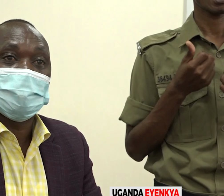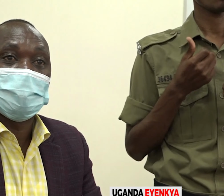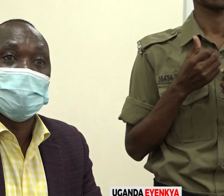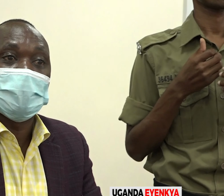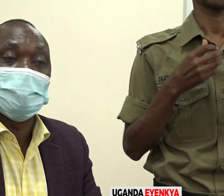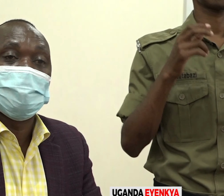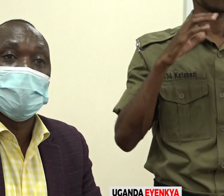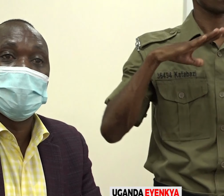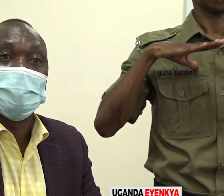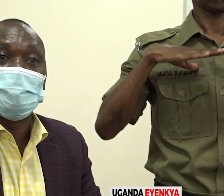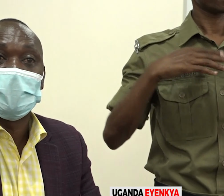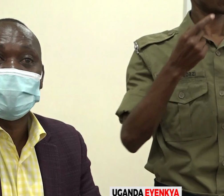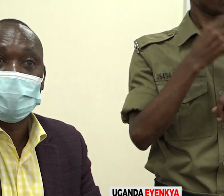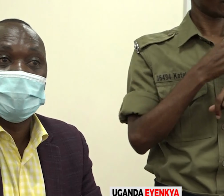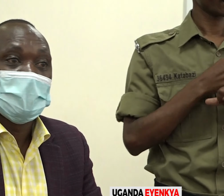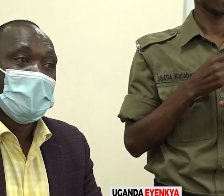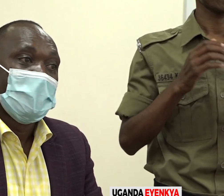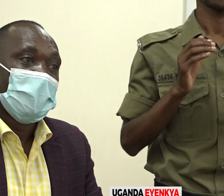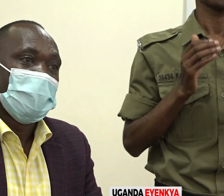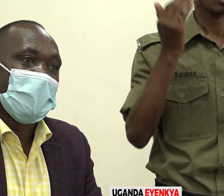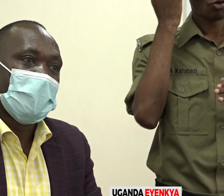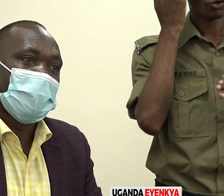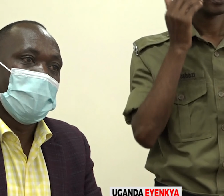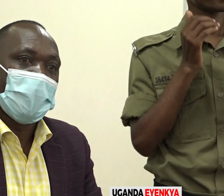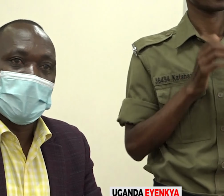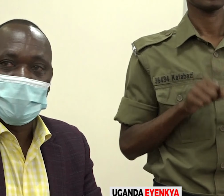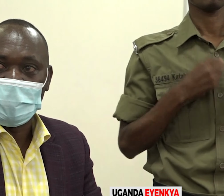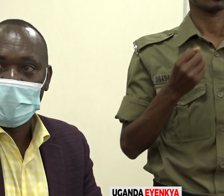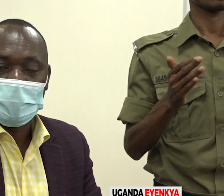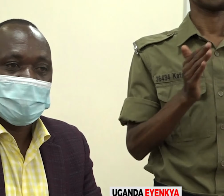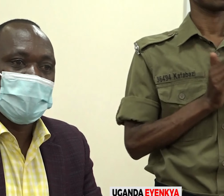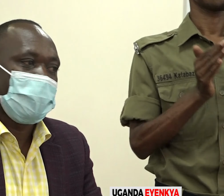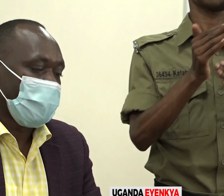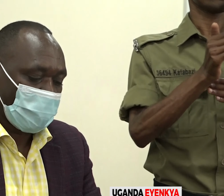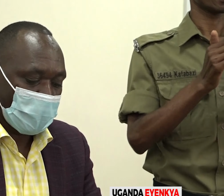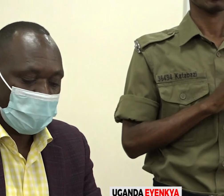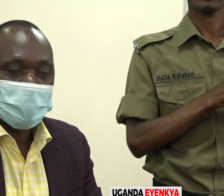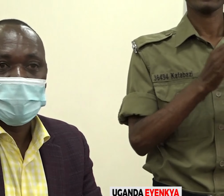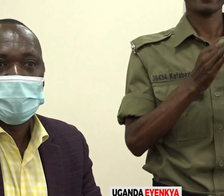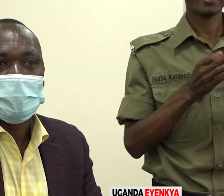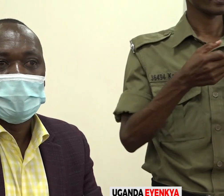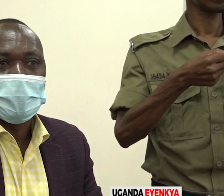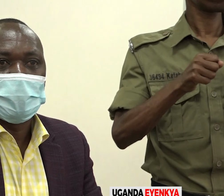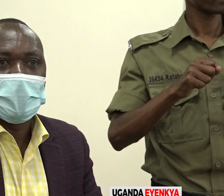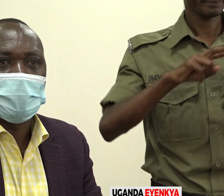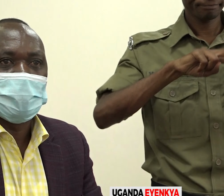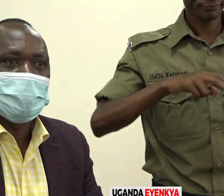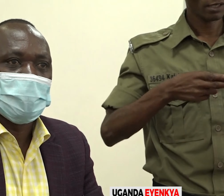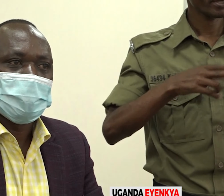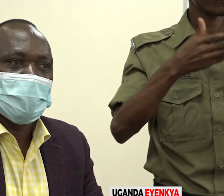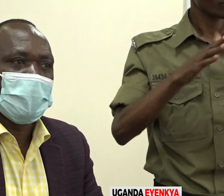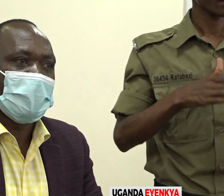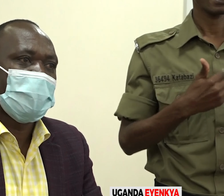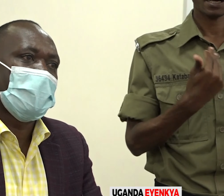days. Courts have not been able to be accessed. But now everything has been done, search has been conducted, and we are now good